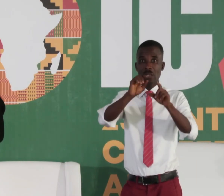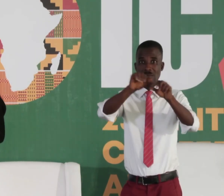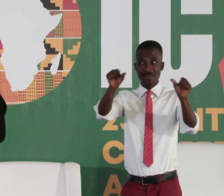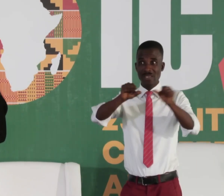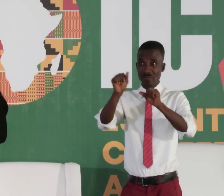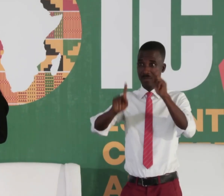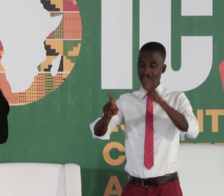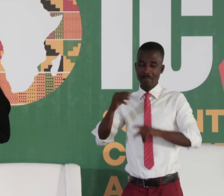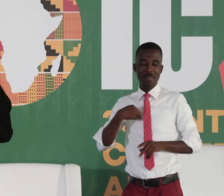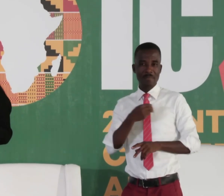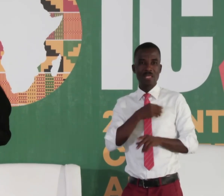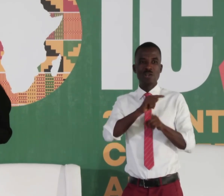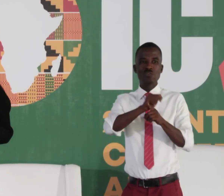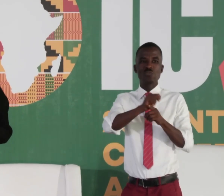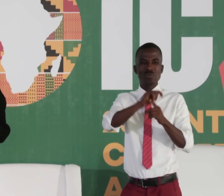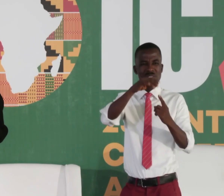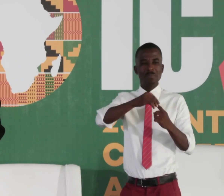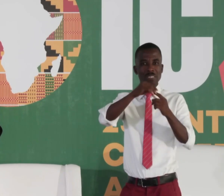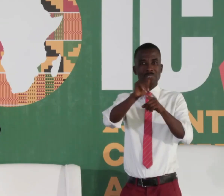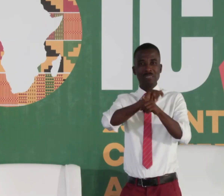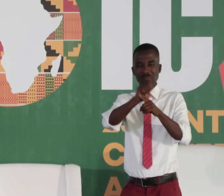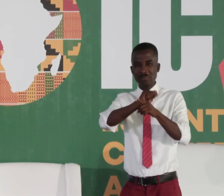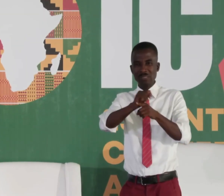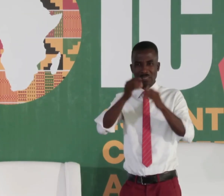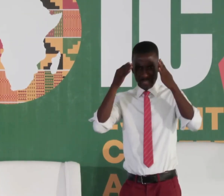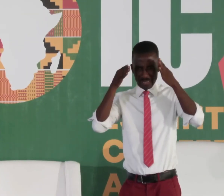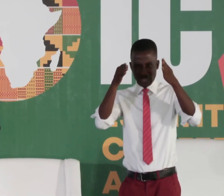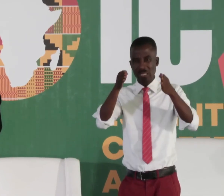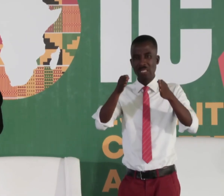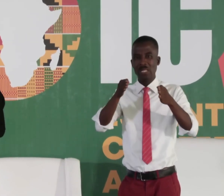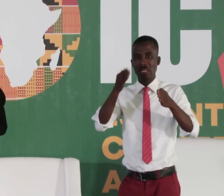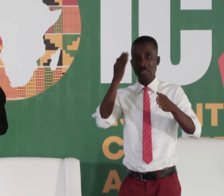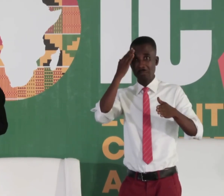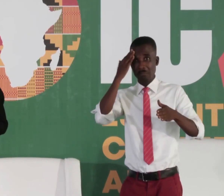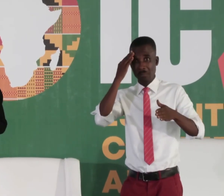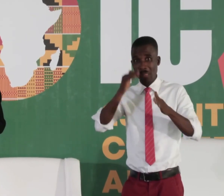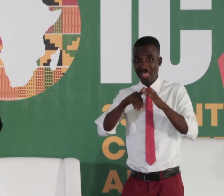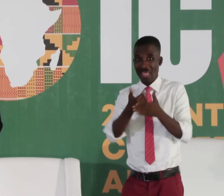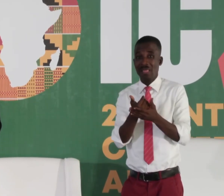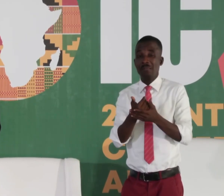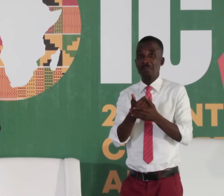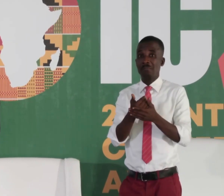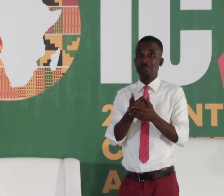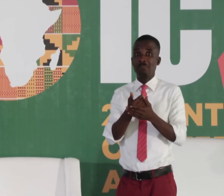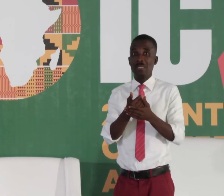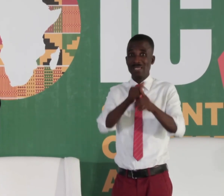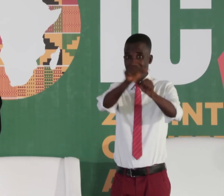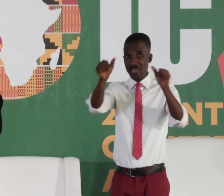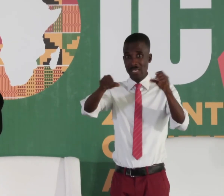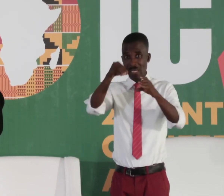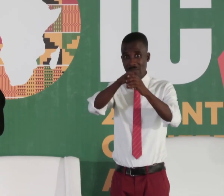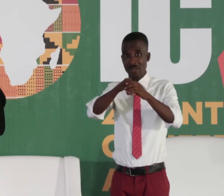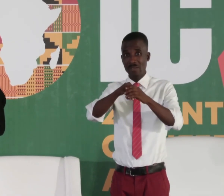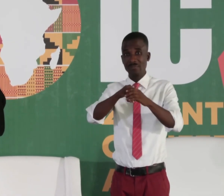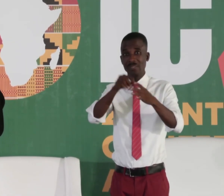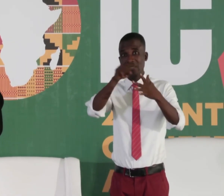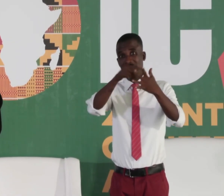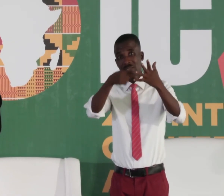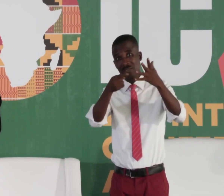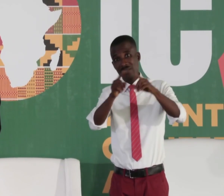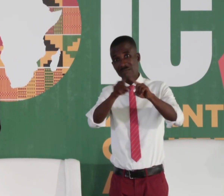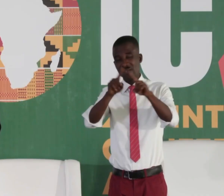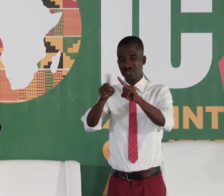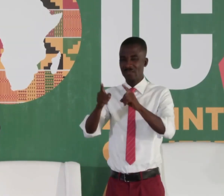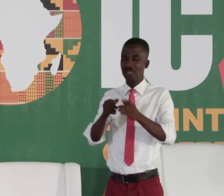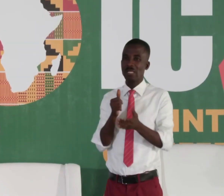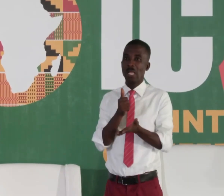specialized training to lead targeted, culturally aware outreaches within the community. The strategy will help